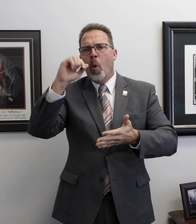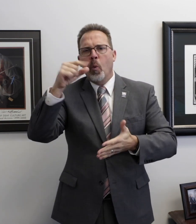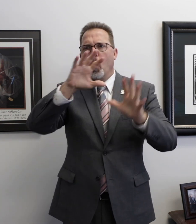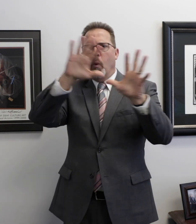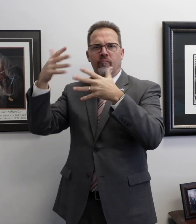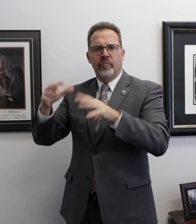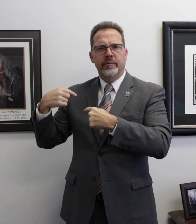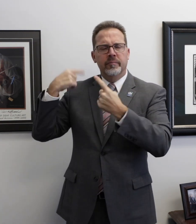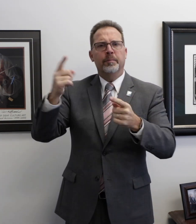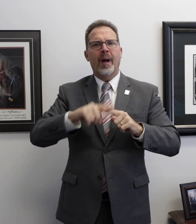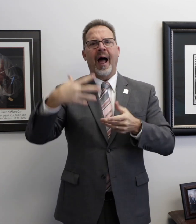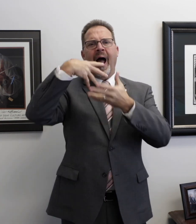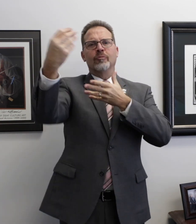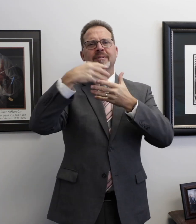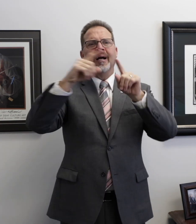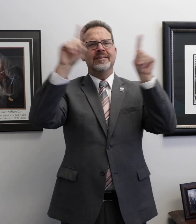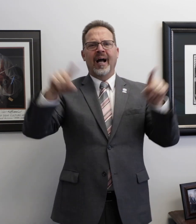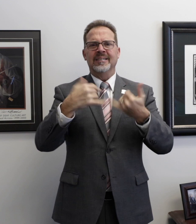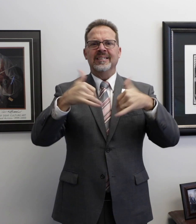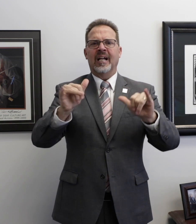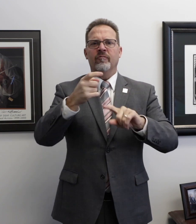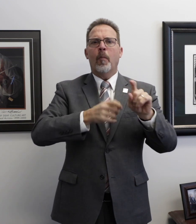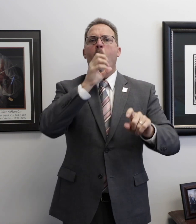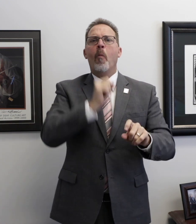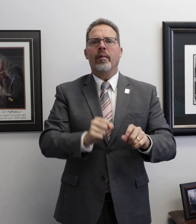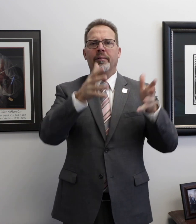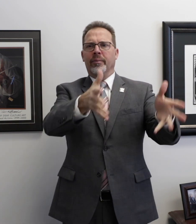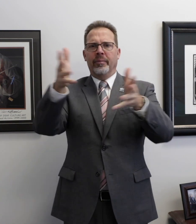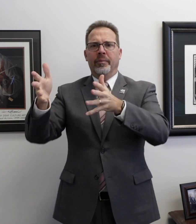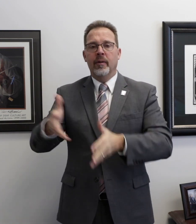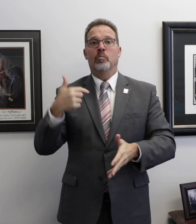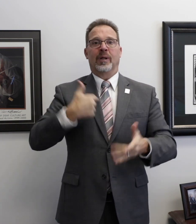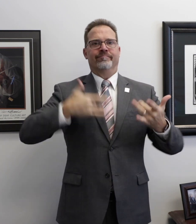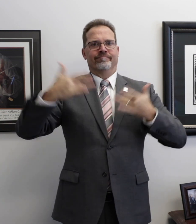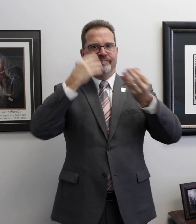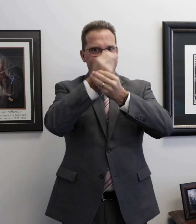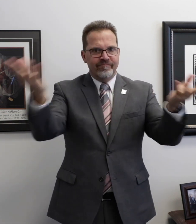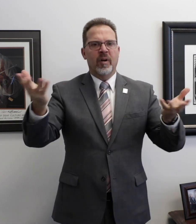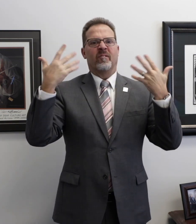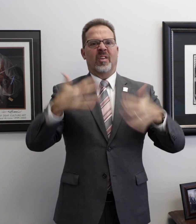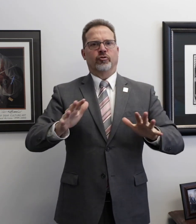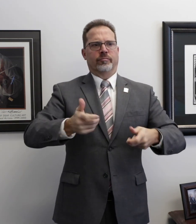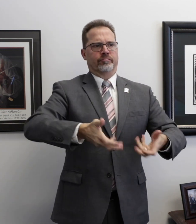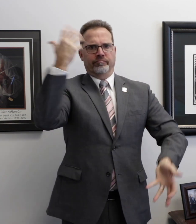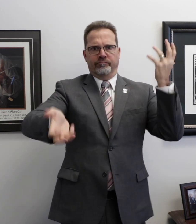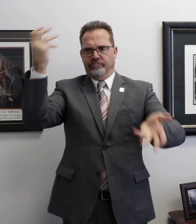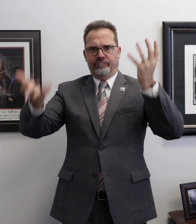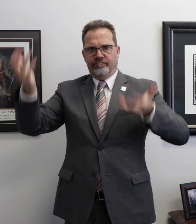poles, but we realized that the signage outside was very old and hadn't been updated in a long time. After this week, I'm happy to share